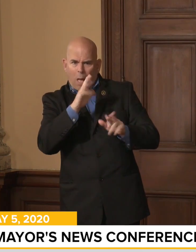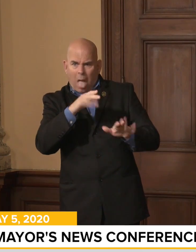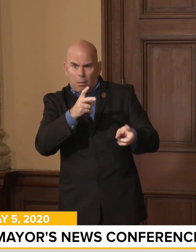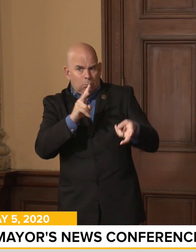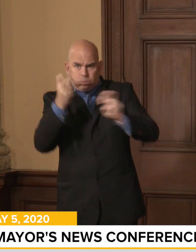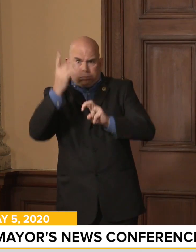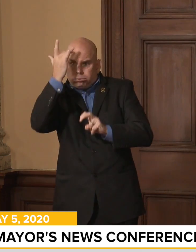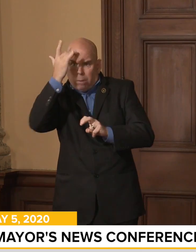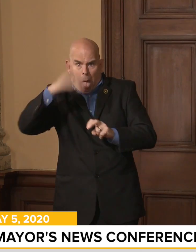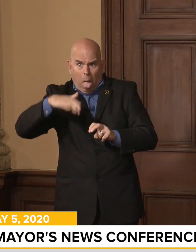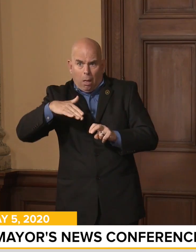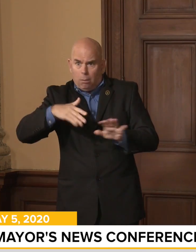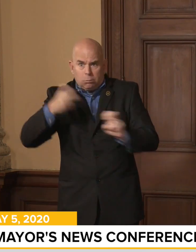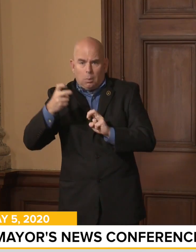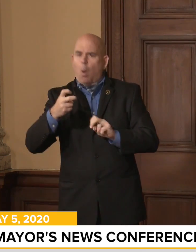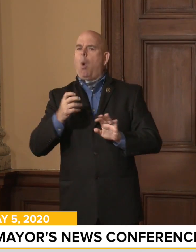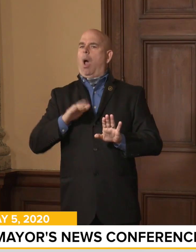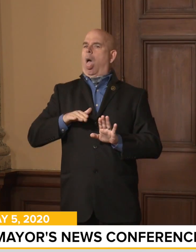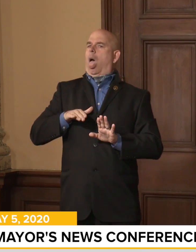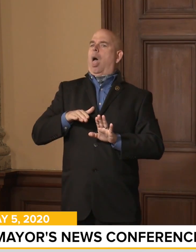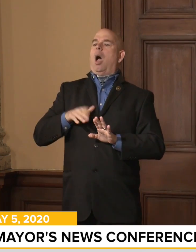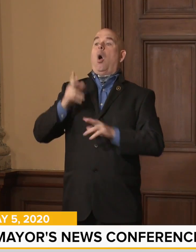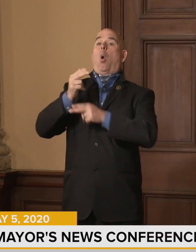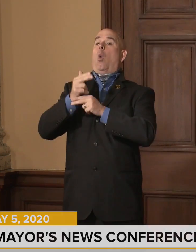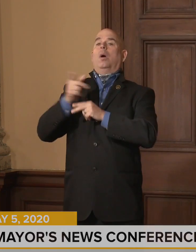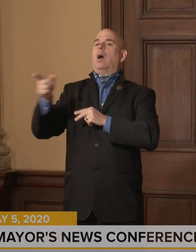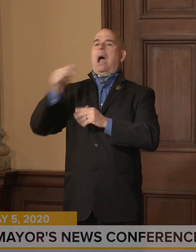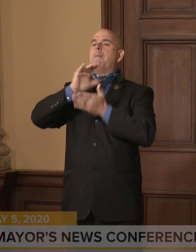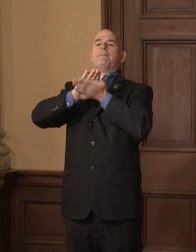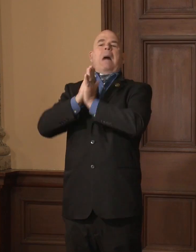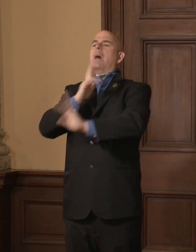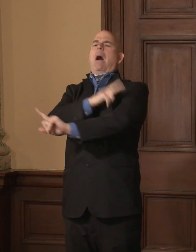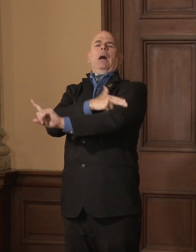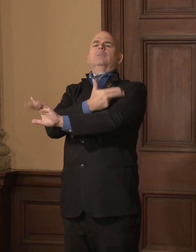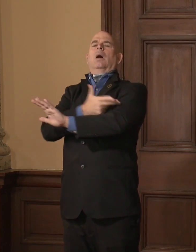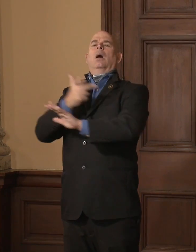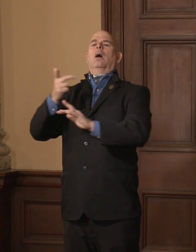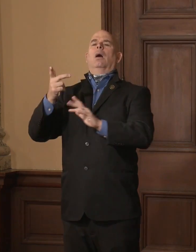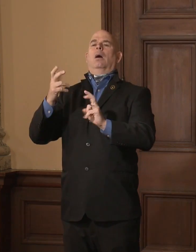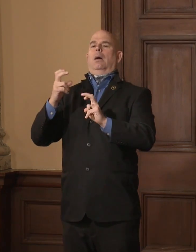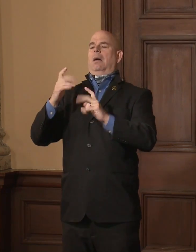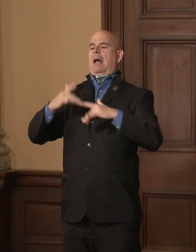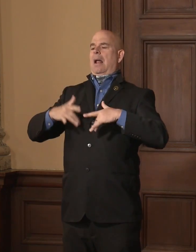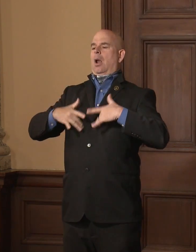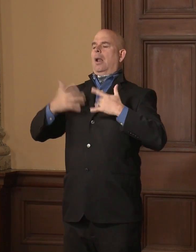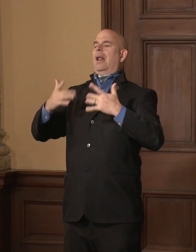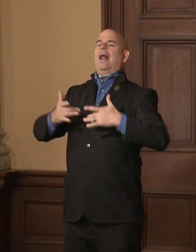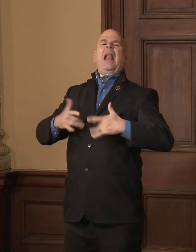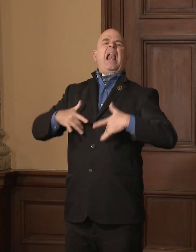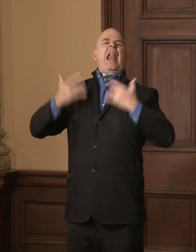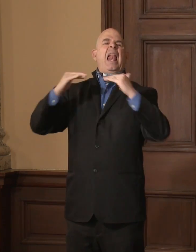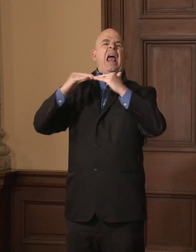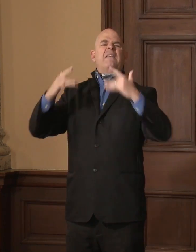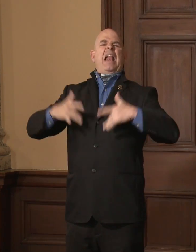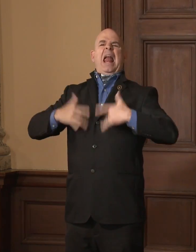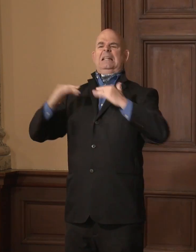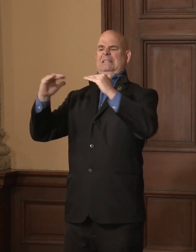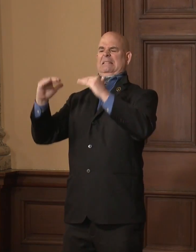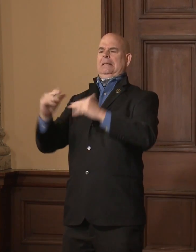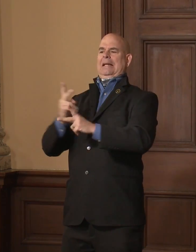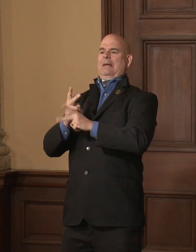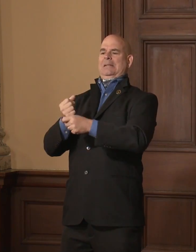don't have to be hospitalized. Again, this is not a hospital. It's a lower level of care. So it's people who can't self-isolate and are experiencing mild symptoms of